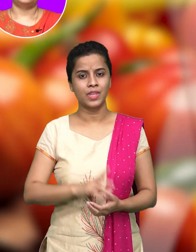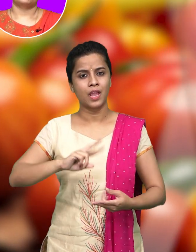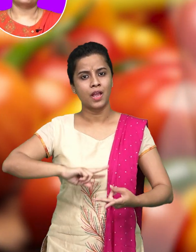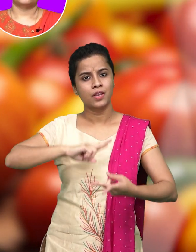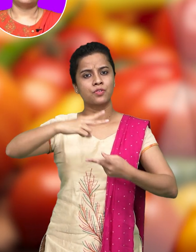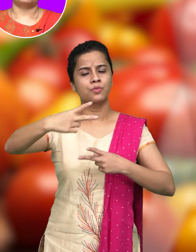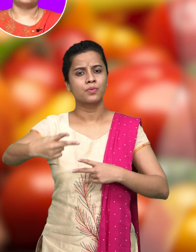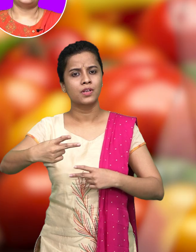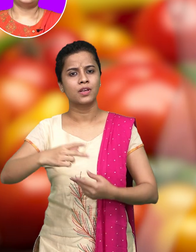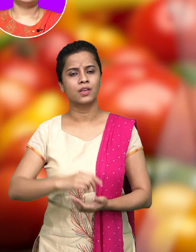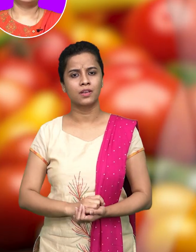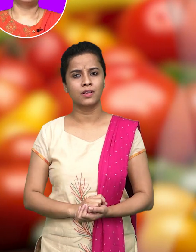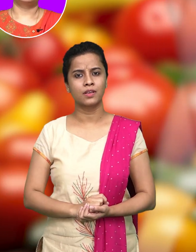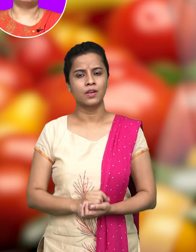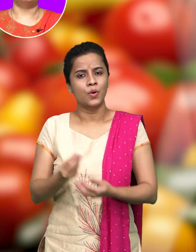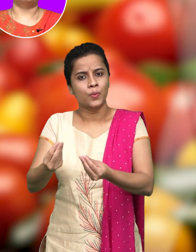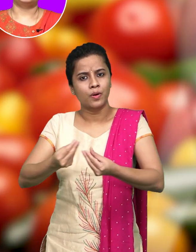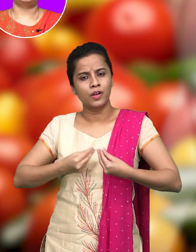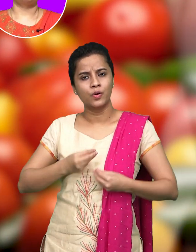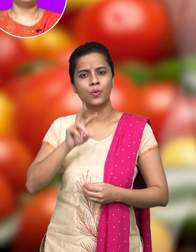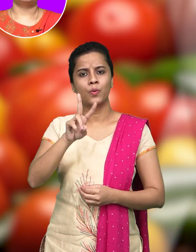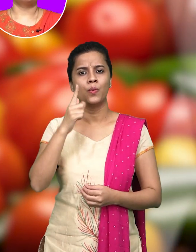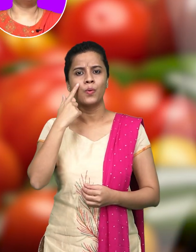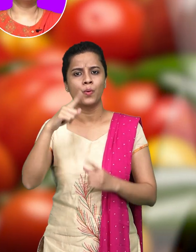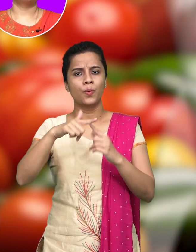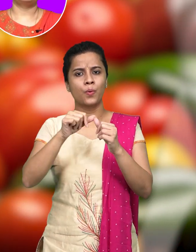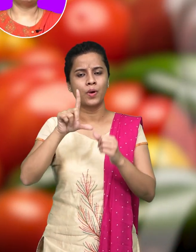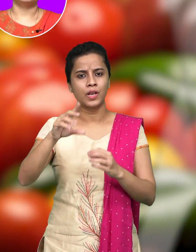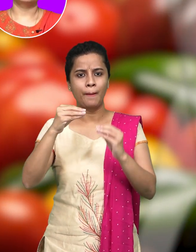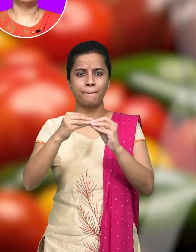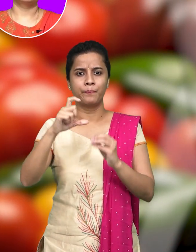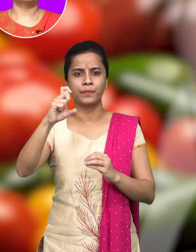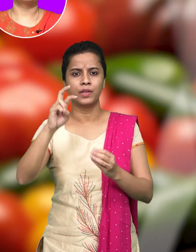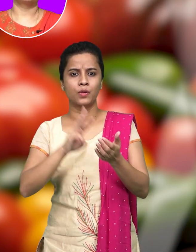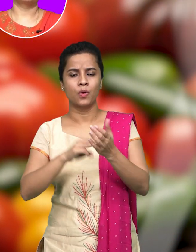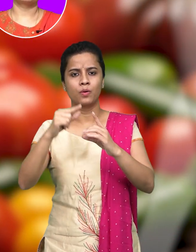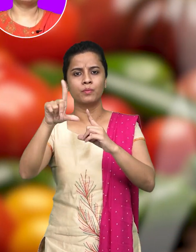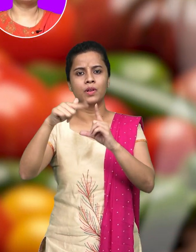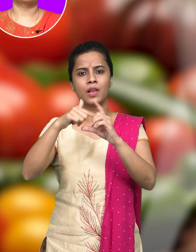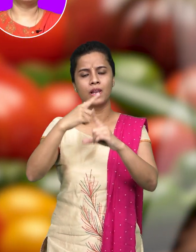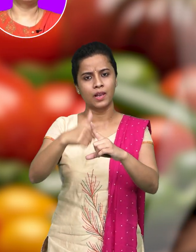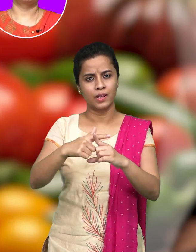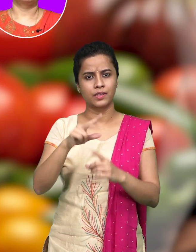return provide us the vital B complex vitamins.